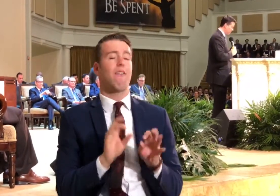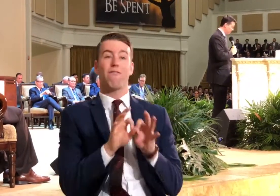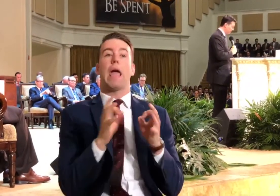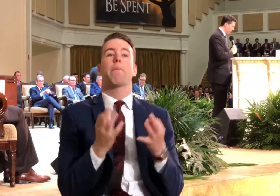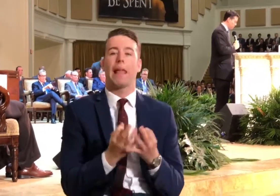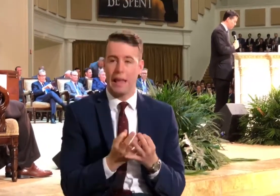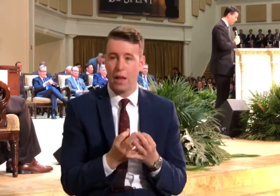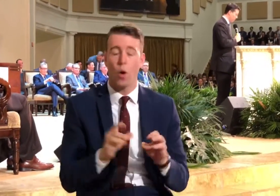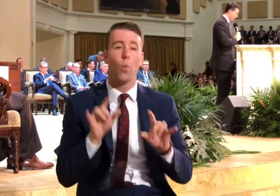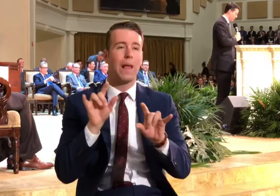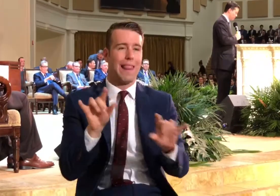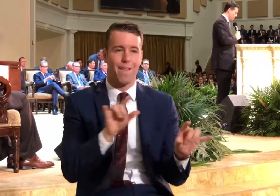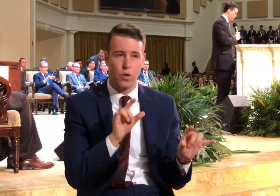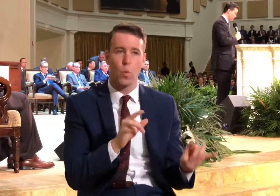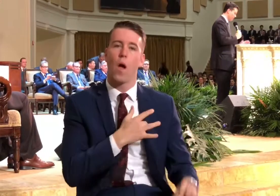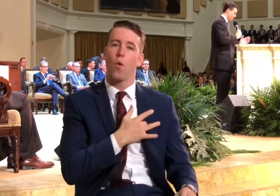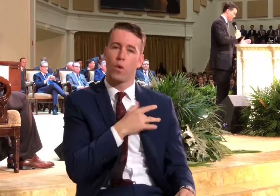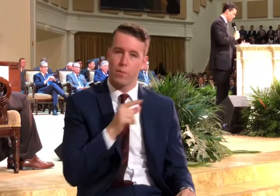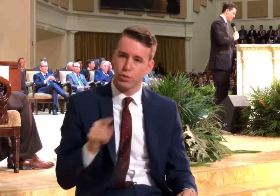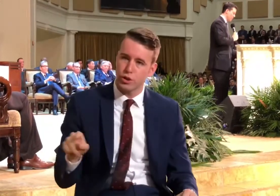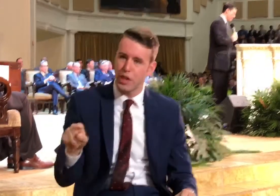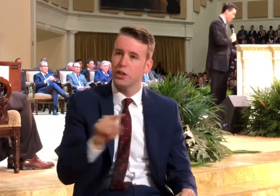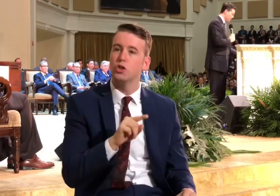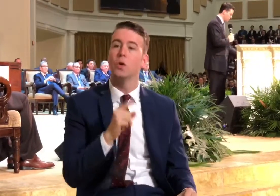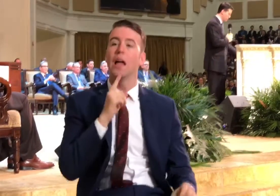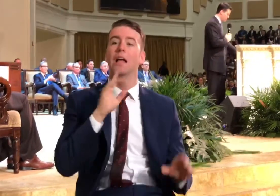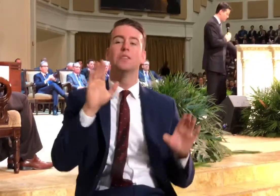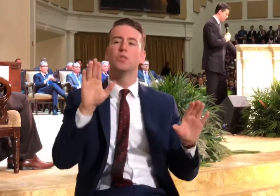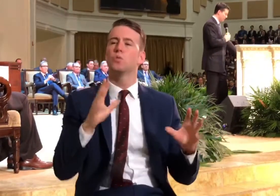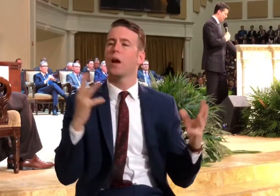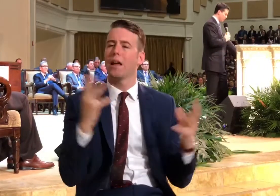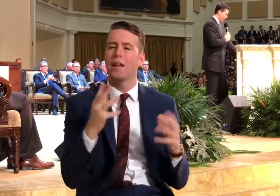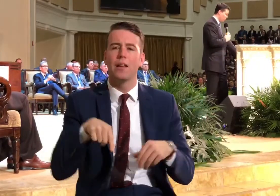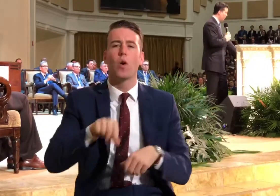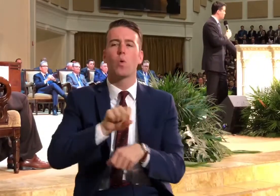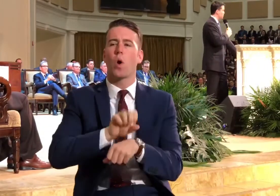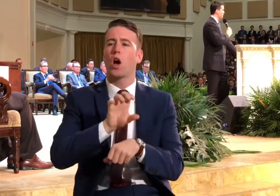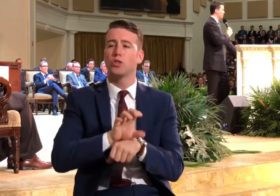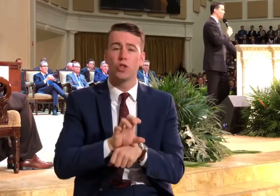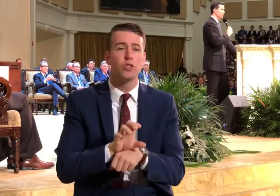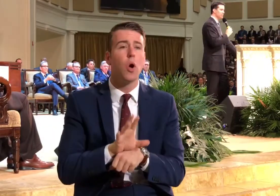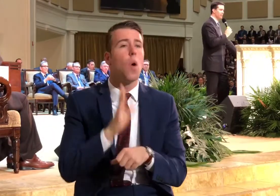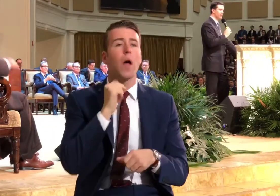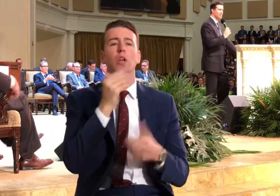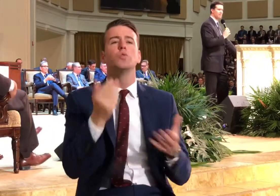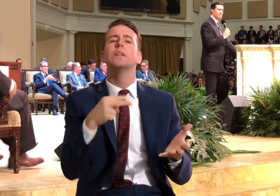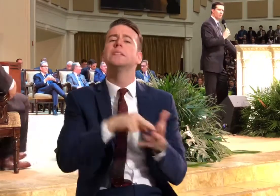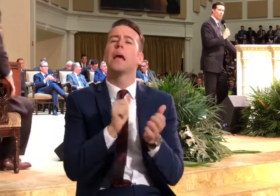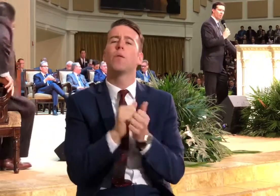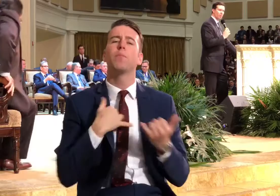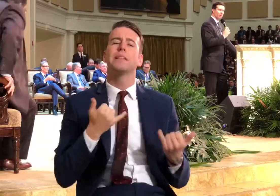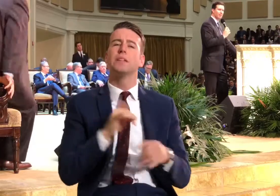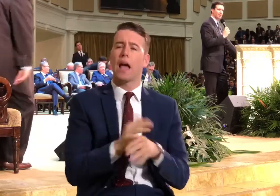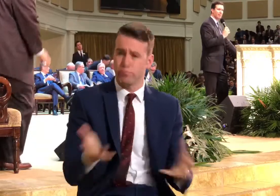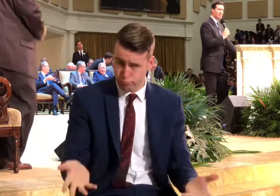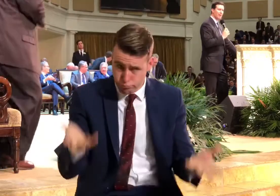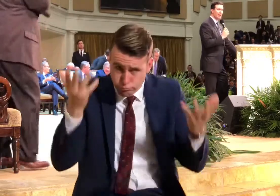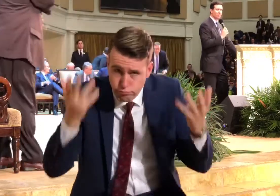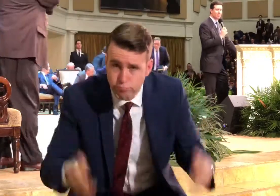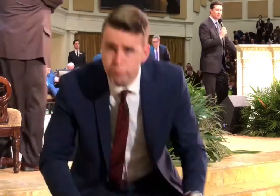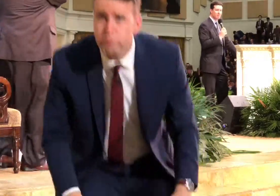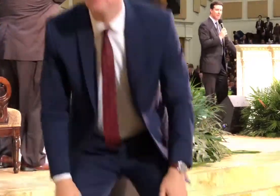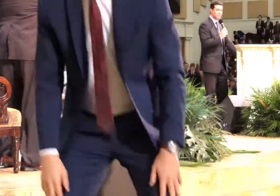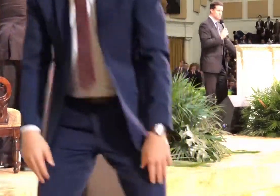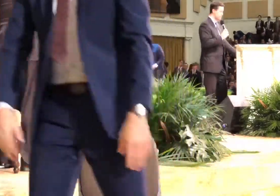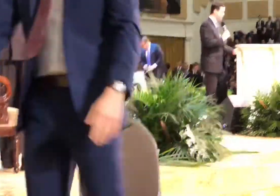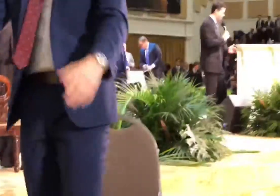family, we love you. We appreciate you and this great rock church. Amen. Why don't you stand with me tonight? What a time we've had